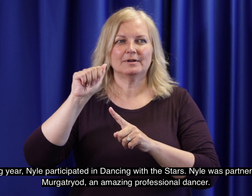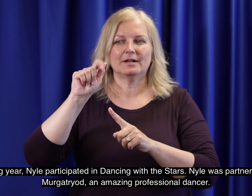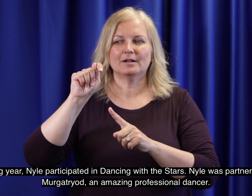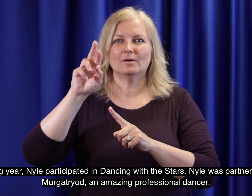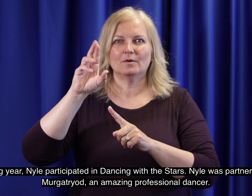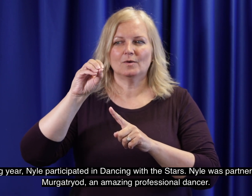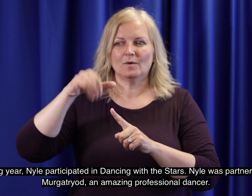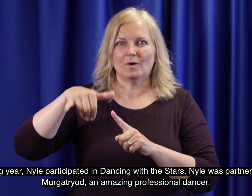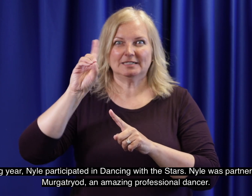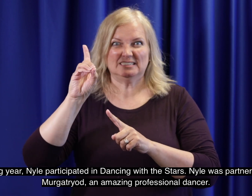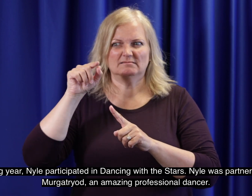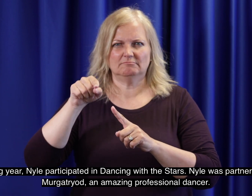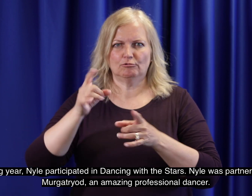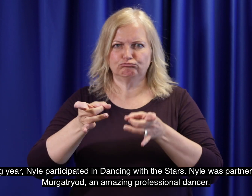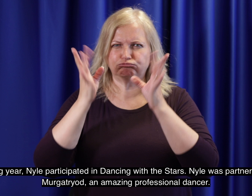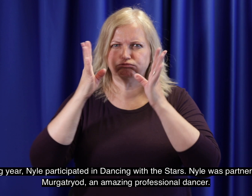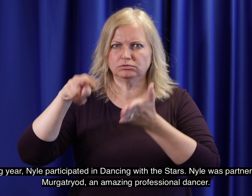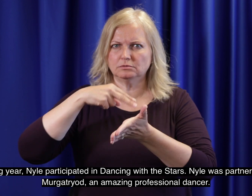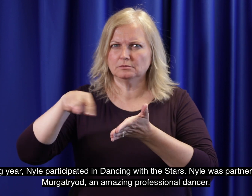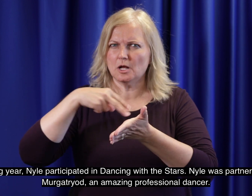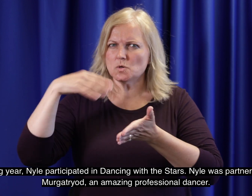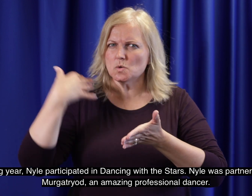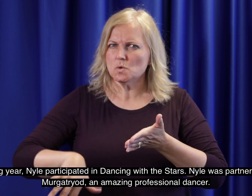Murgatroyd, an amazing professional dancer.